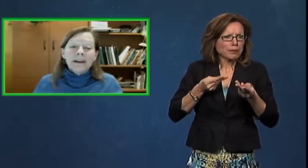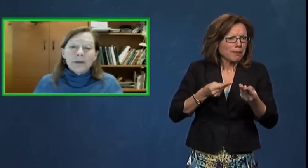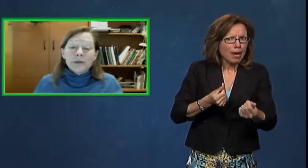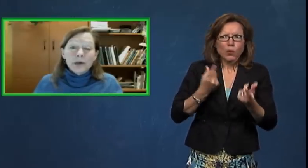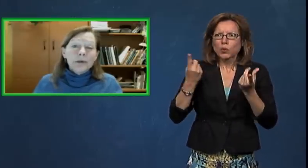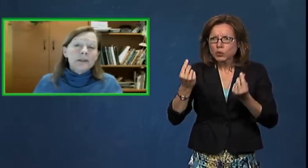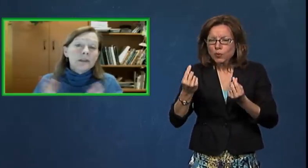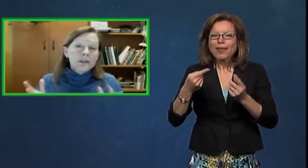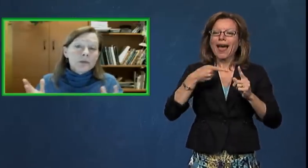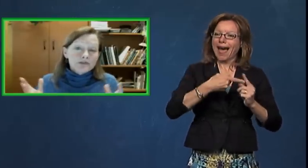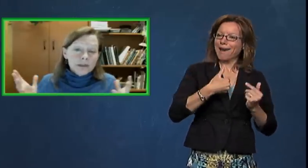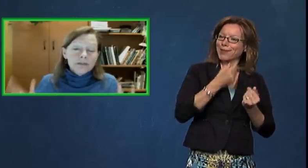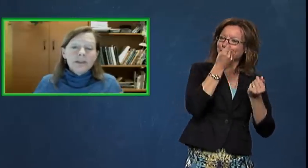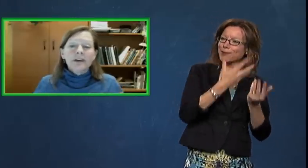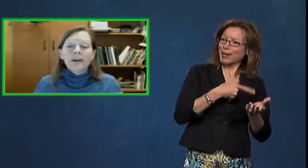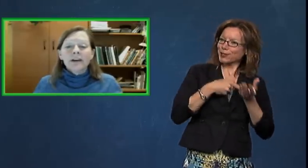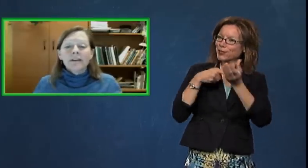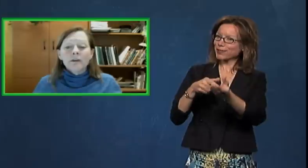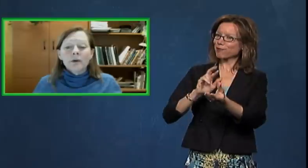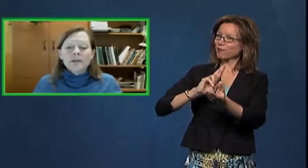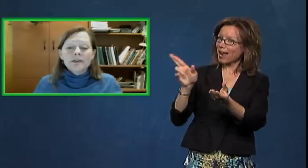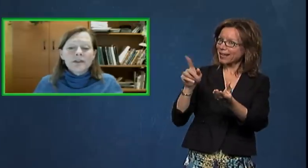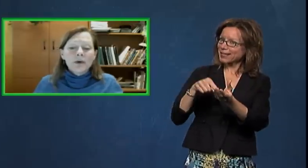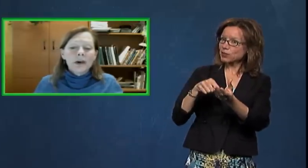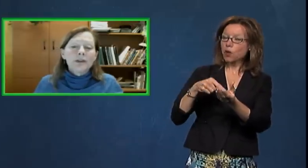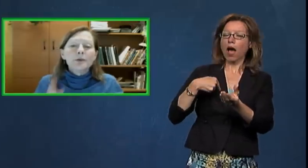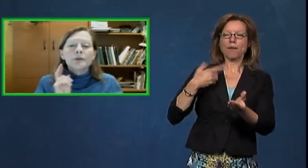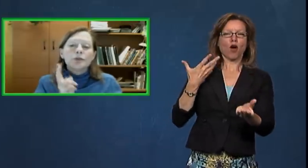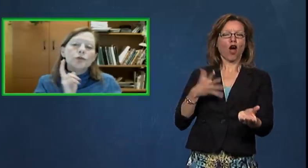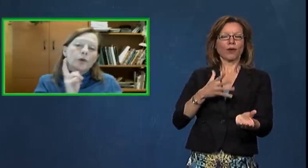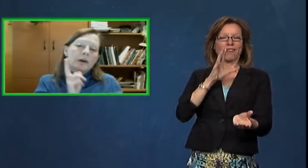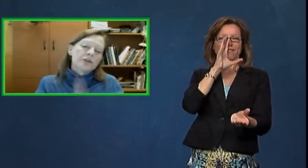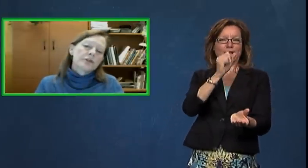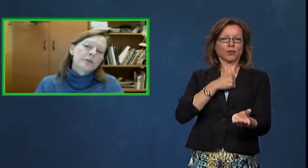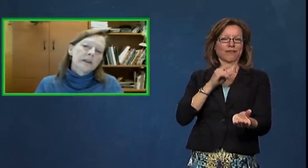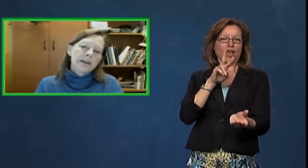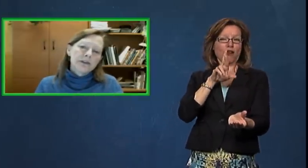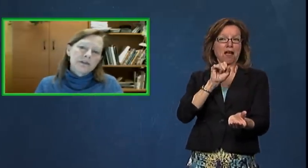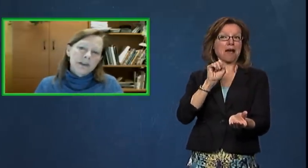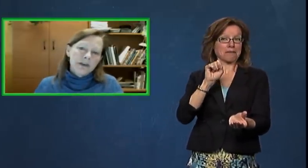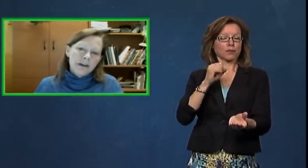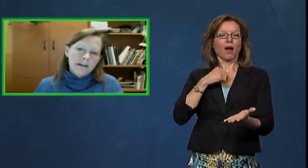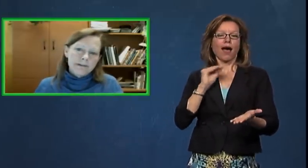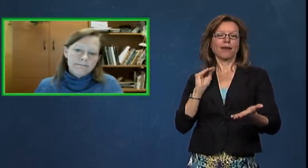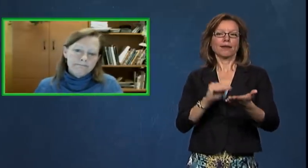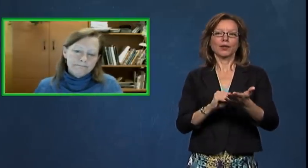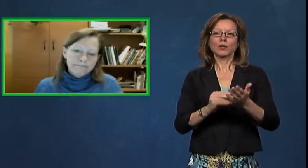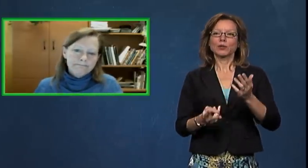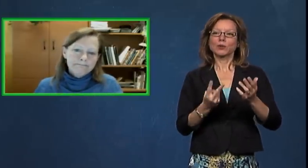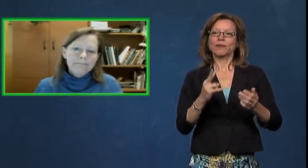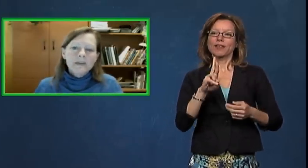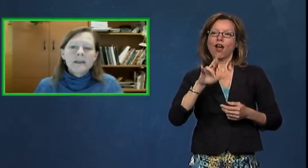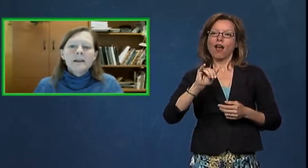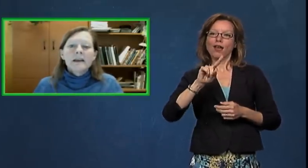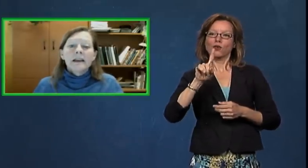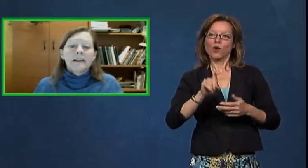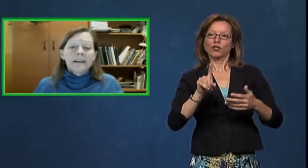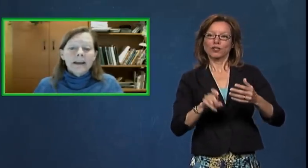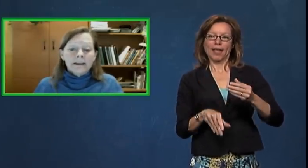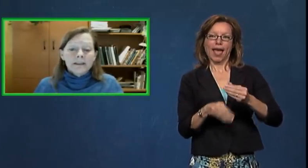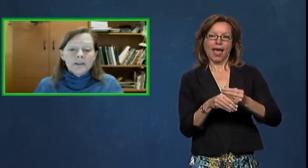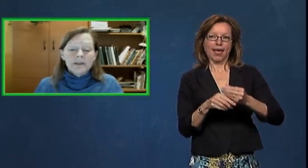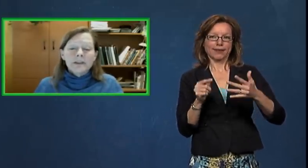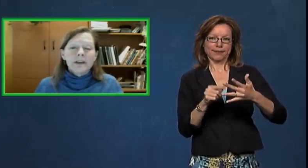But I was already interested in VRI, of course, so I threw in 2 questions related to VRI. And